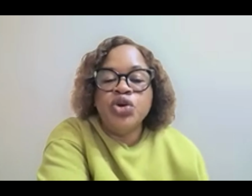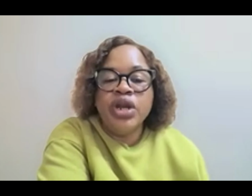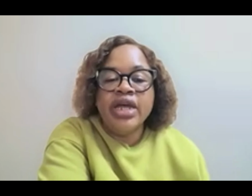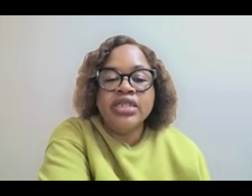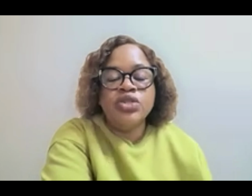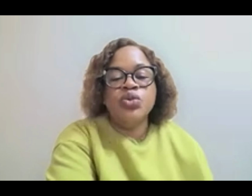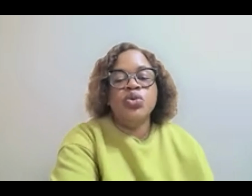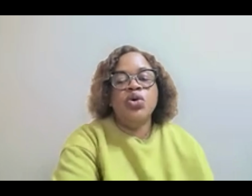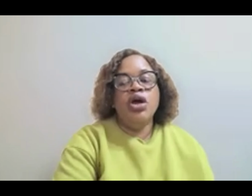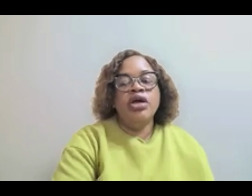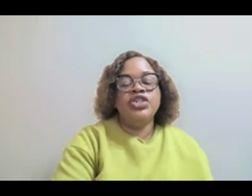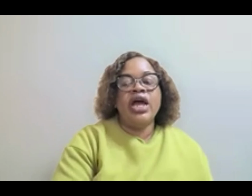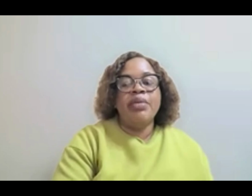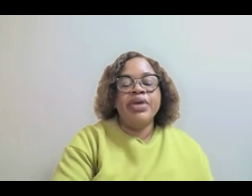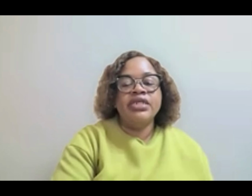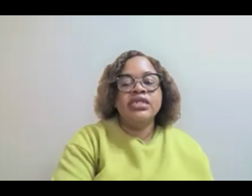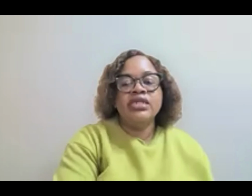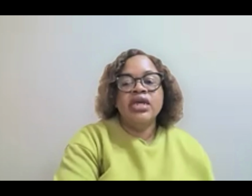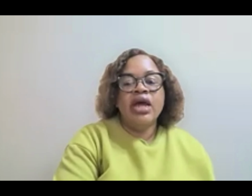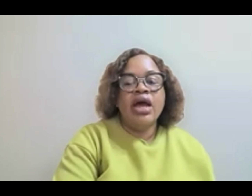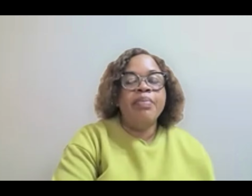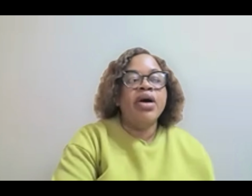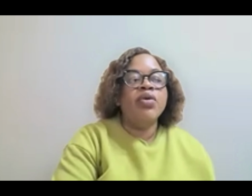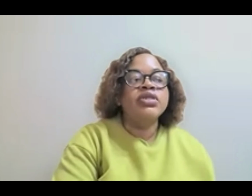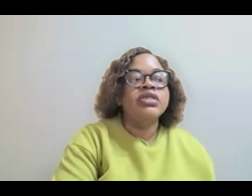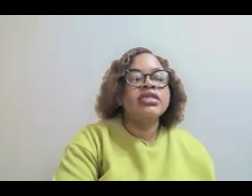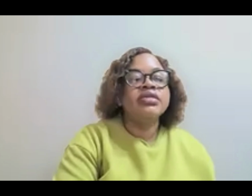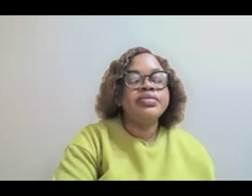us to share a bit about